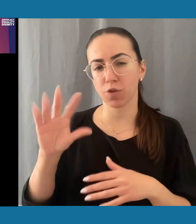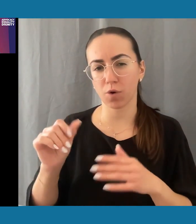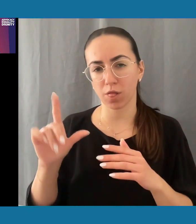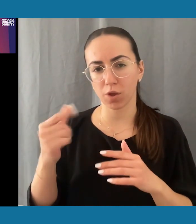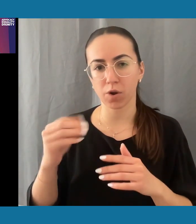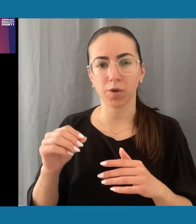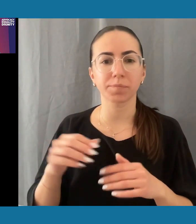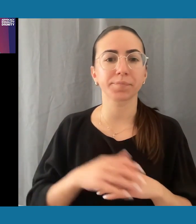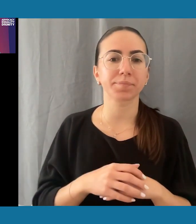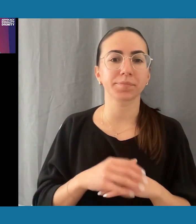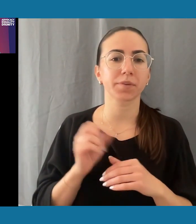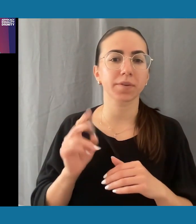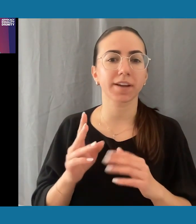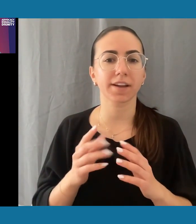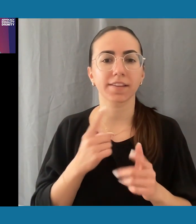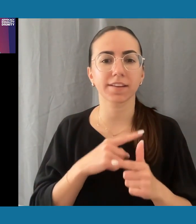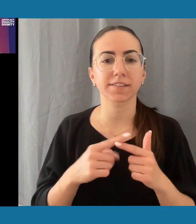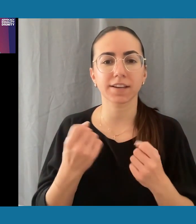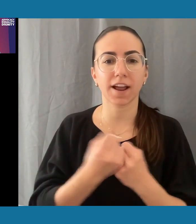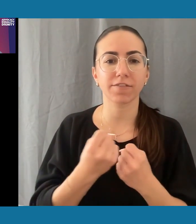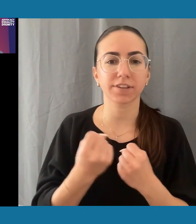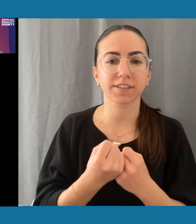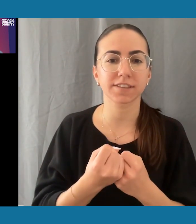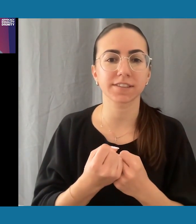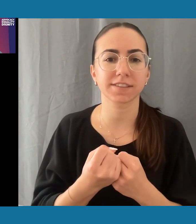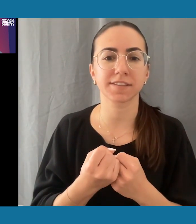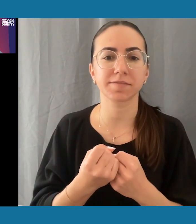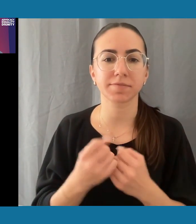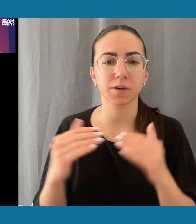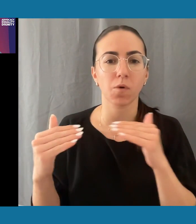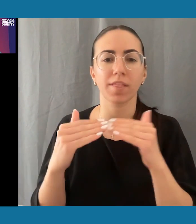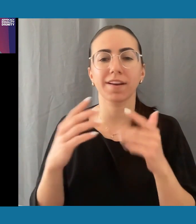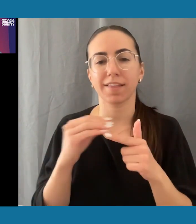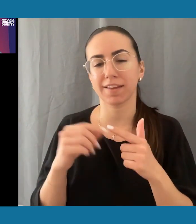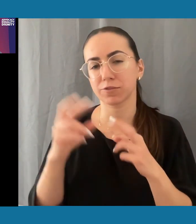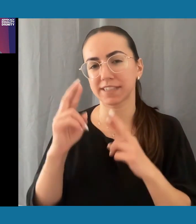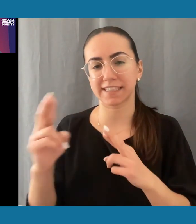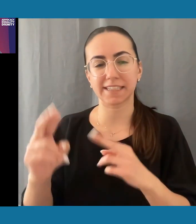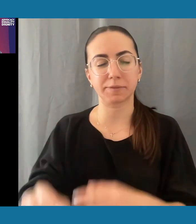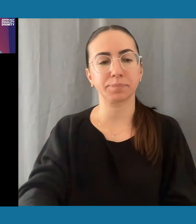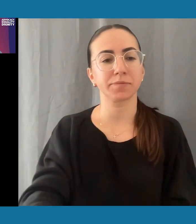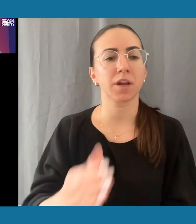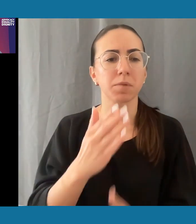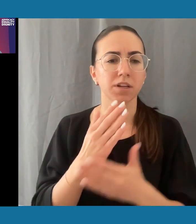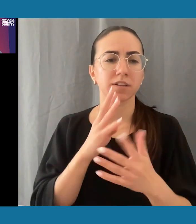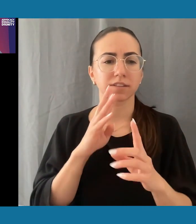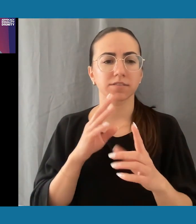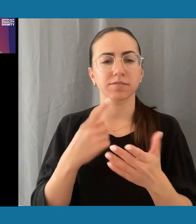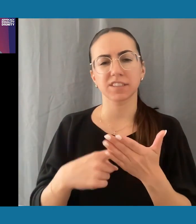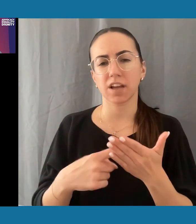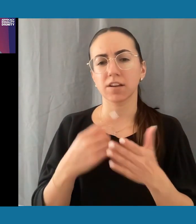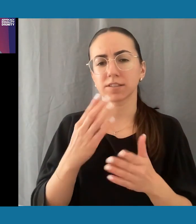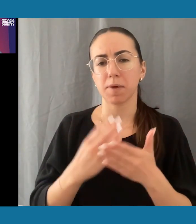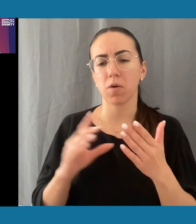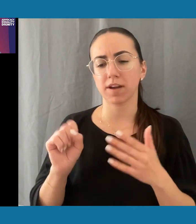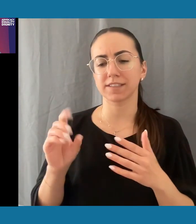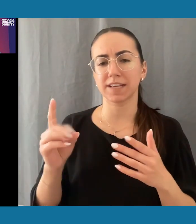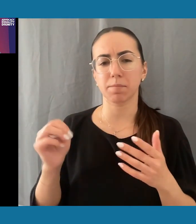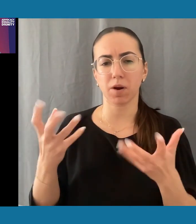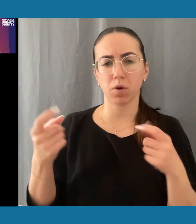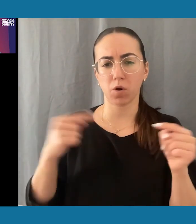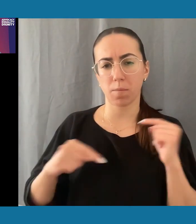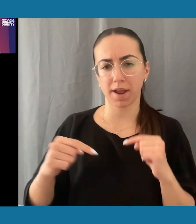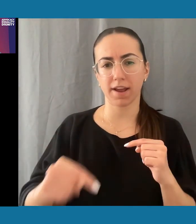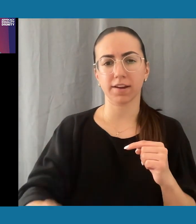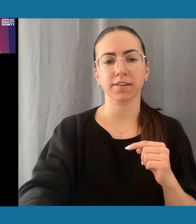dignity. So I'm going to talk about some different aspects of SDM, but I did want to kind of go back to one of the